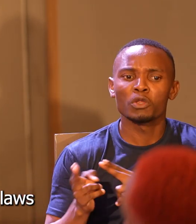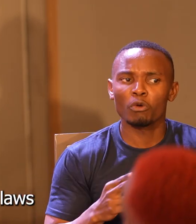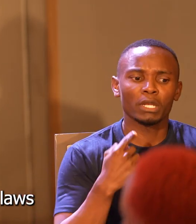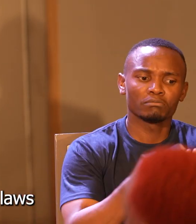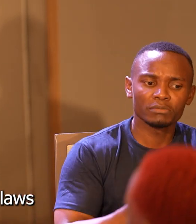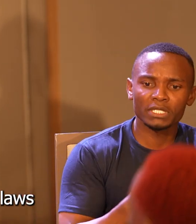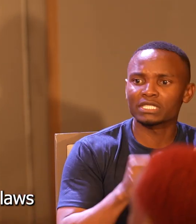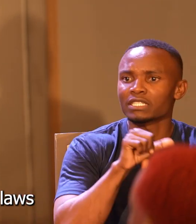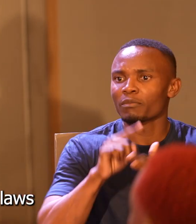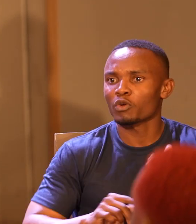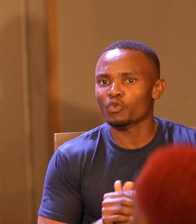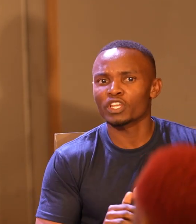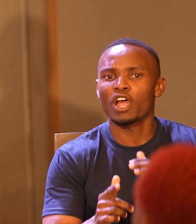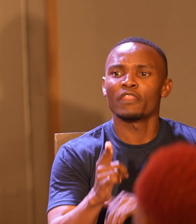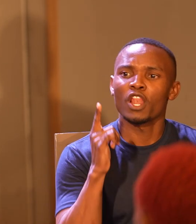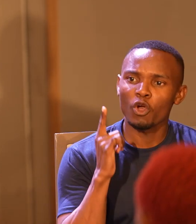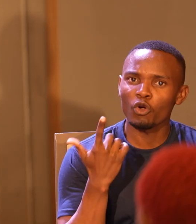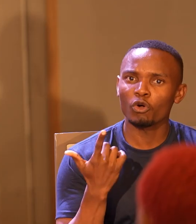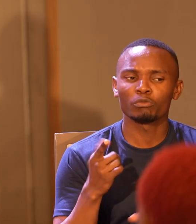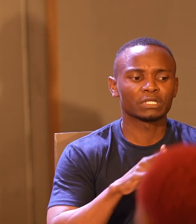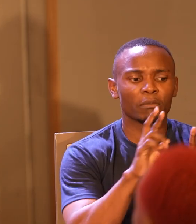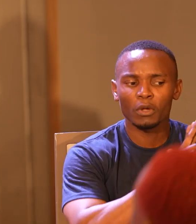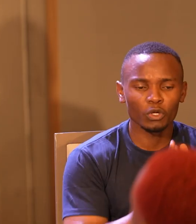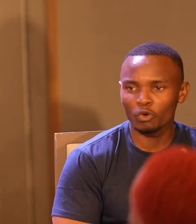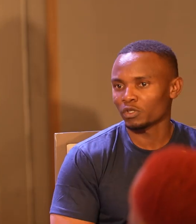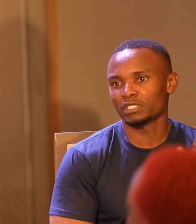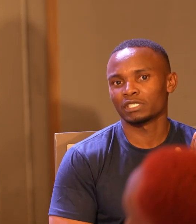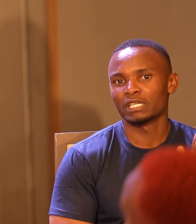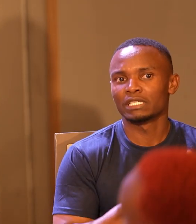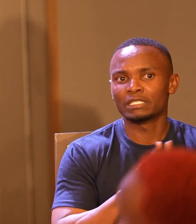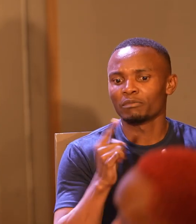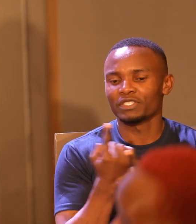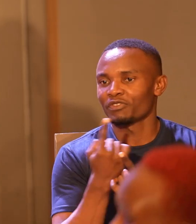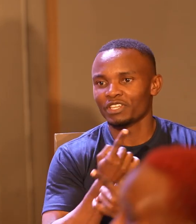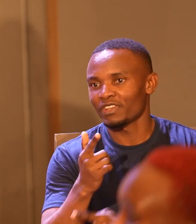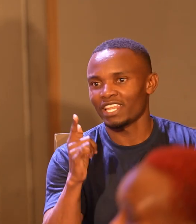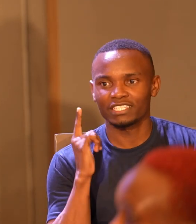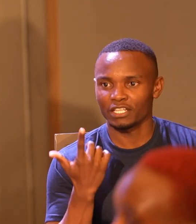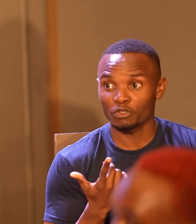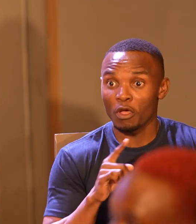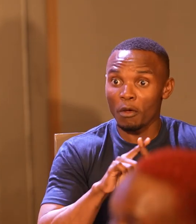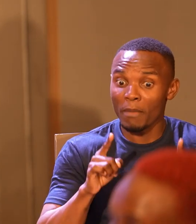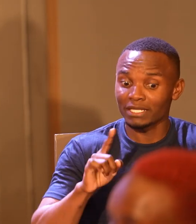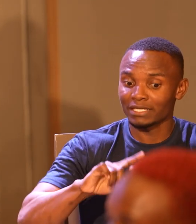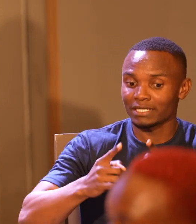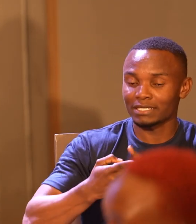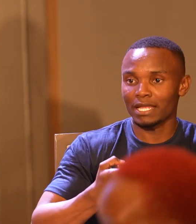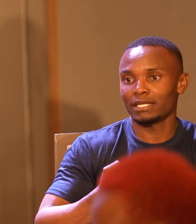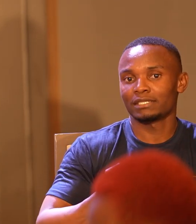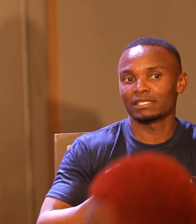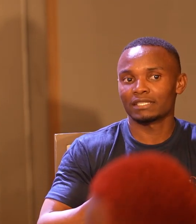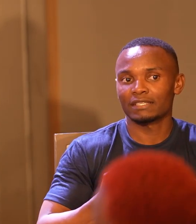about laws and regulations and legislations, but standards